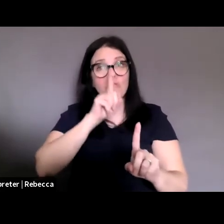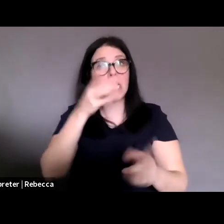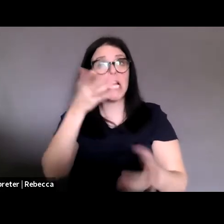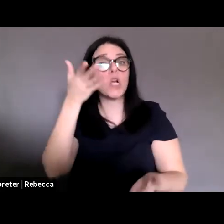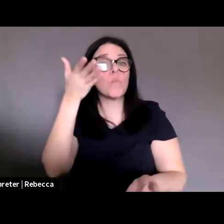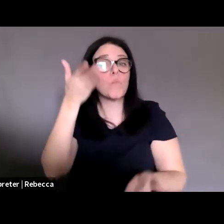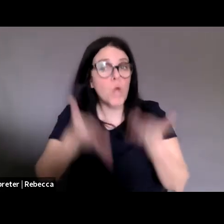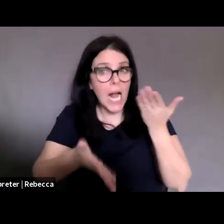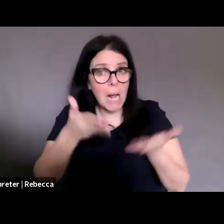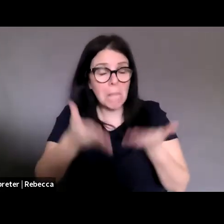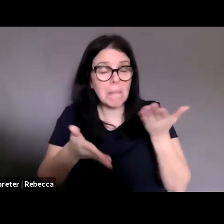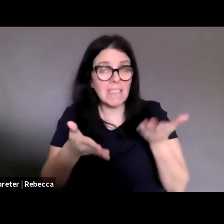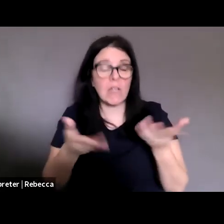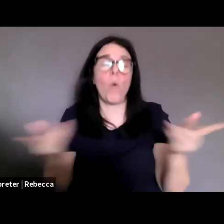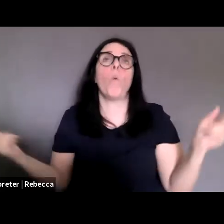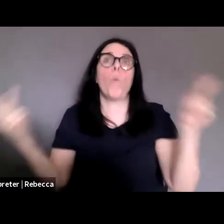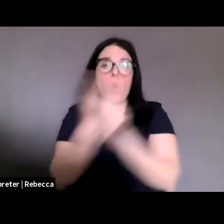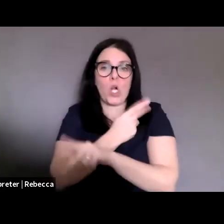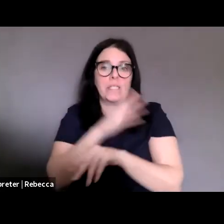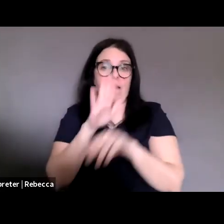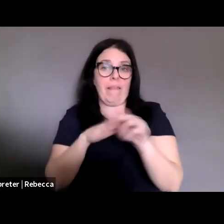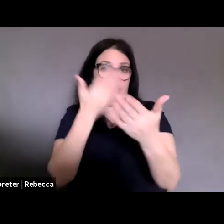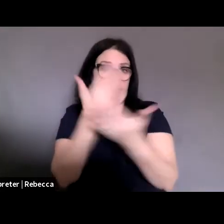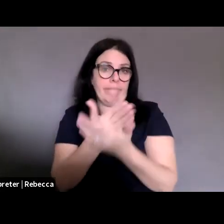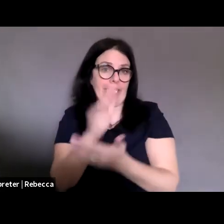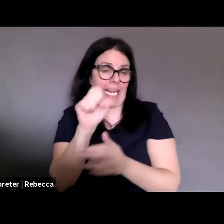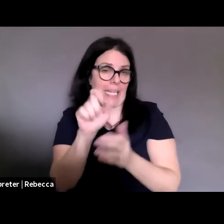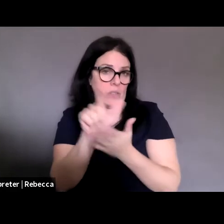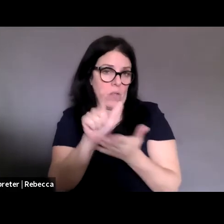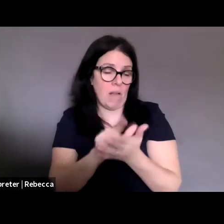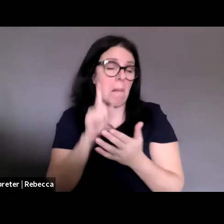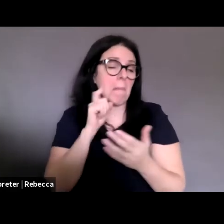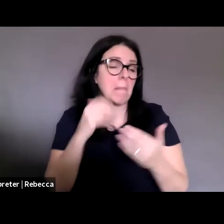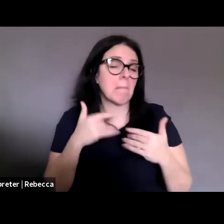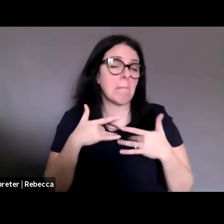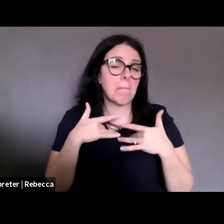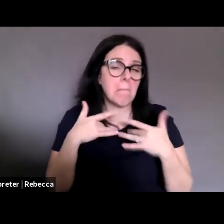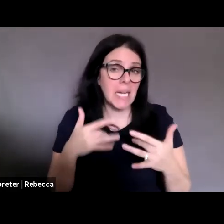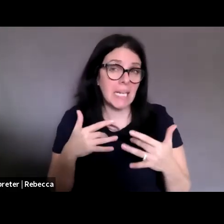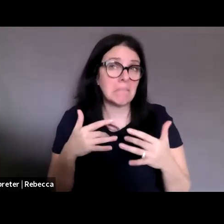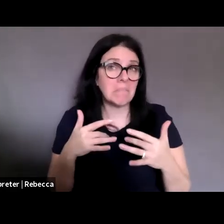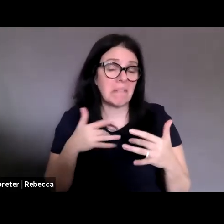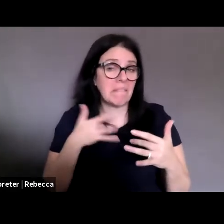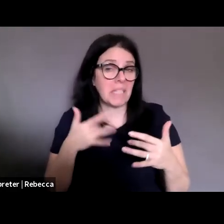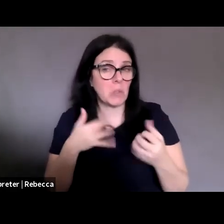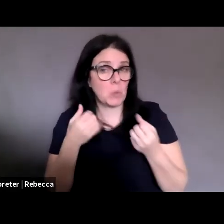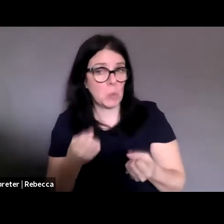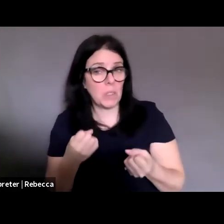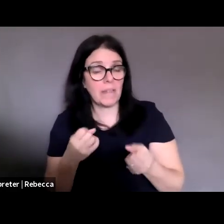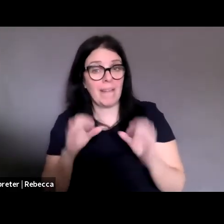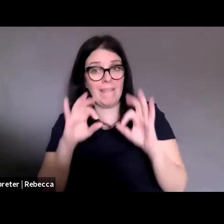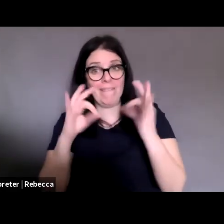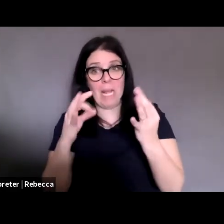law suggests, because it is very likely that family violence evidence is not